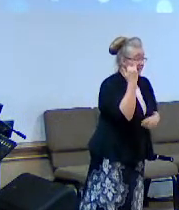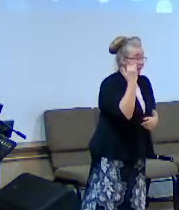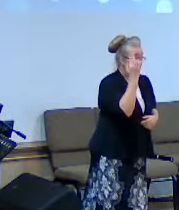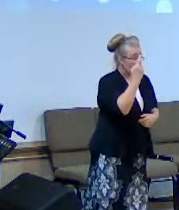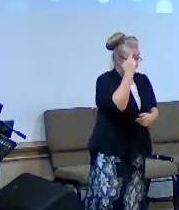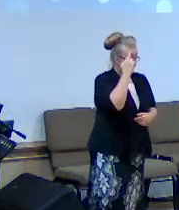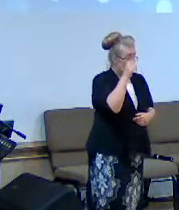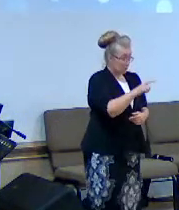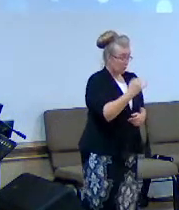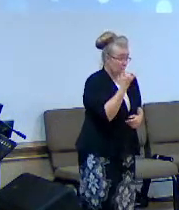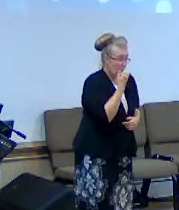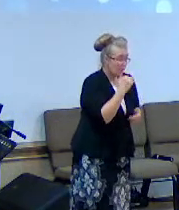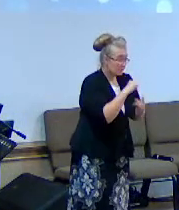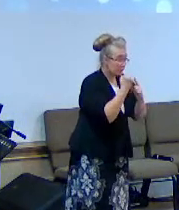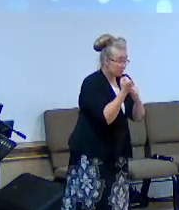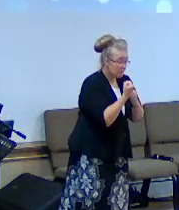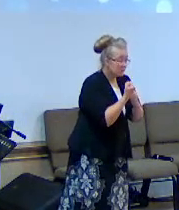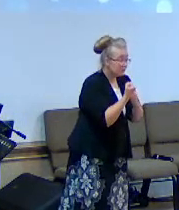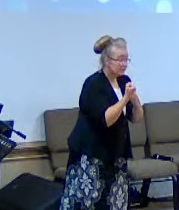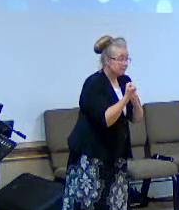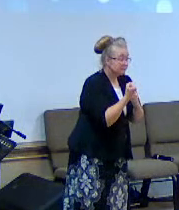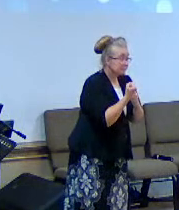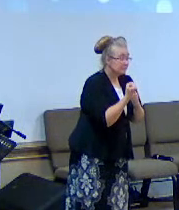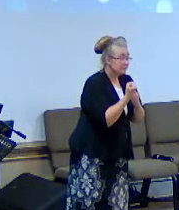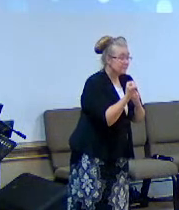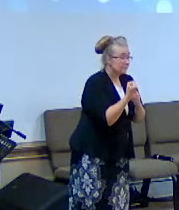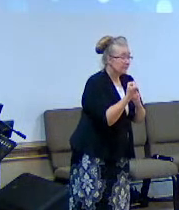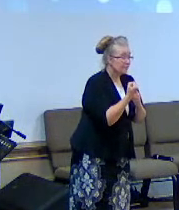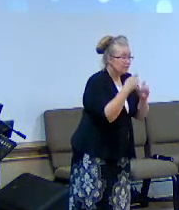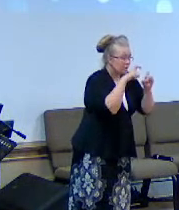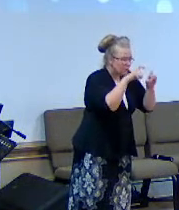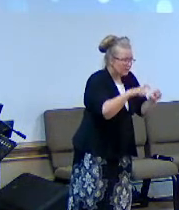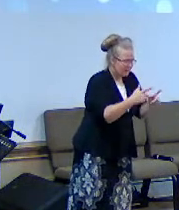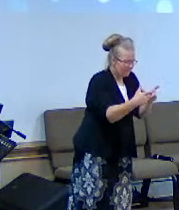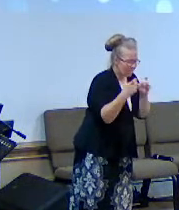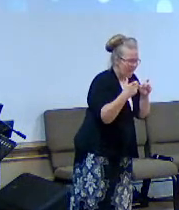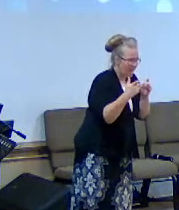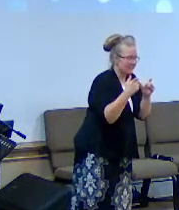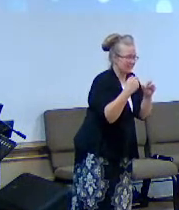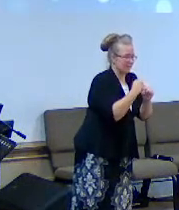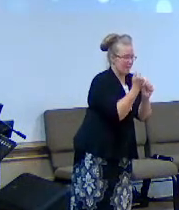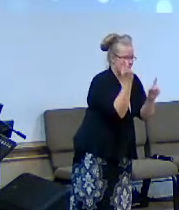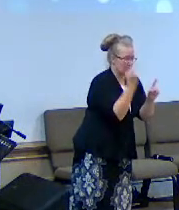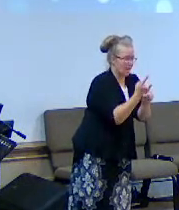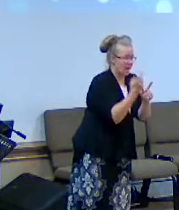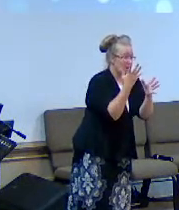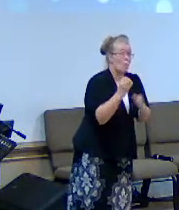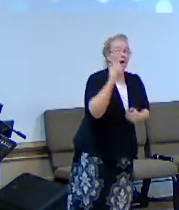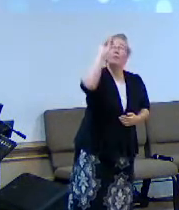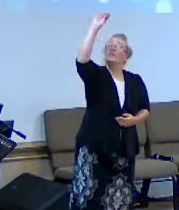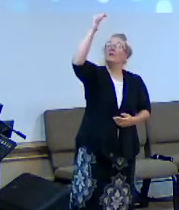realize you were in the wrong in a situation, why you need to get it right as quick as possible? Because I want the valve of